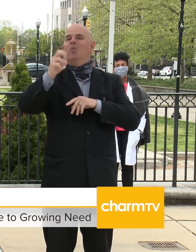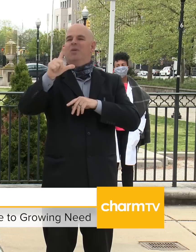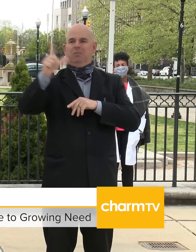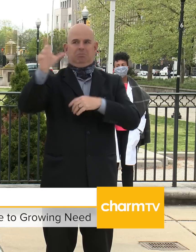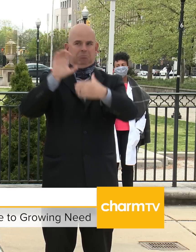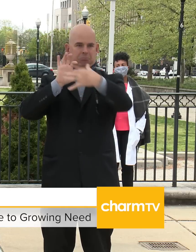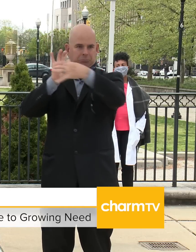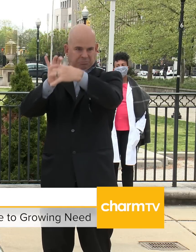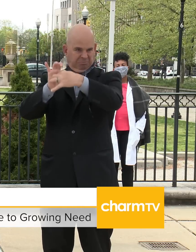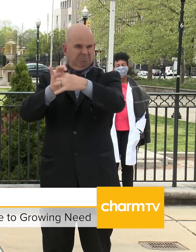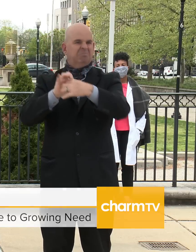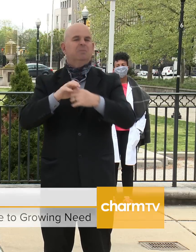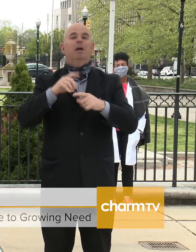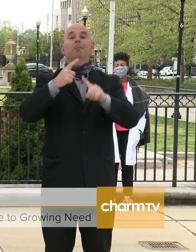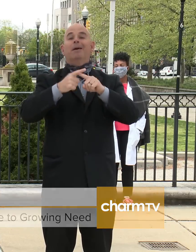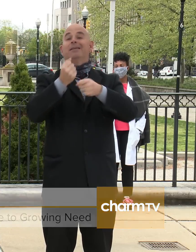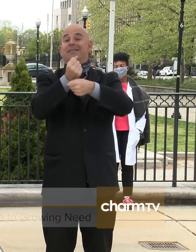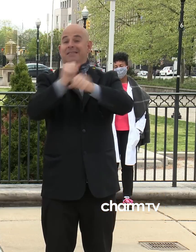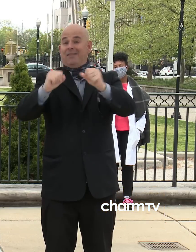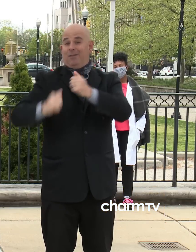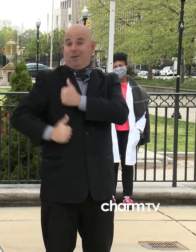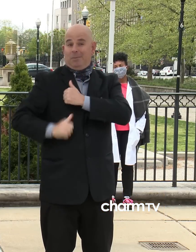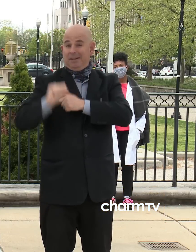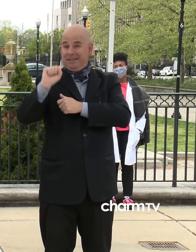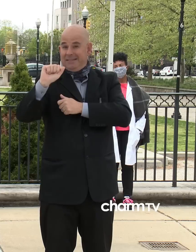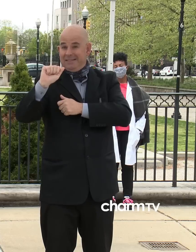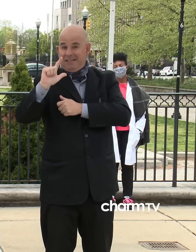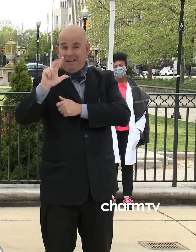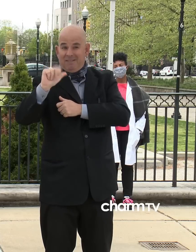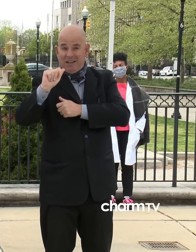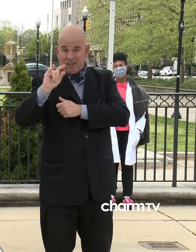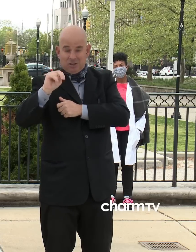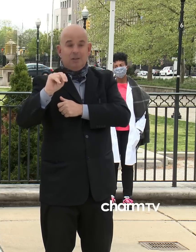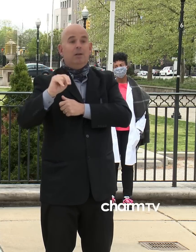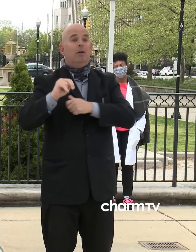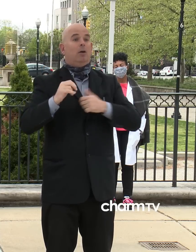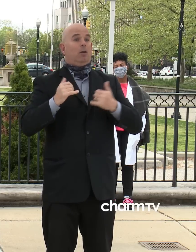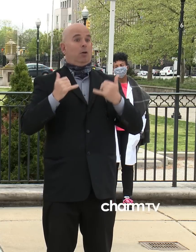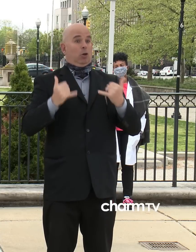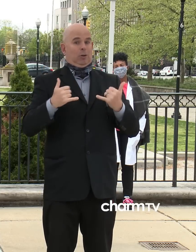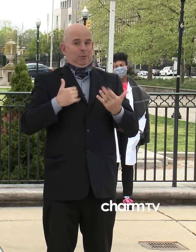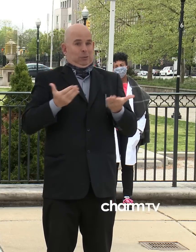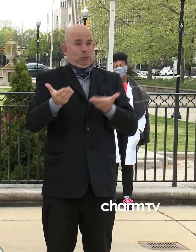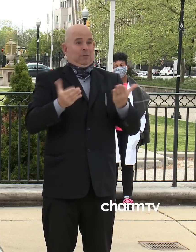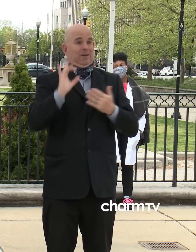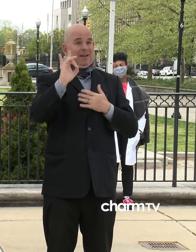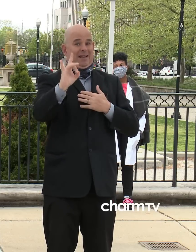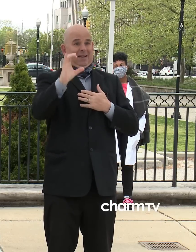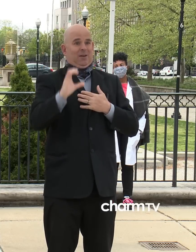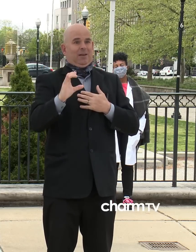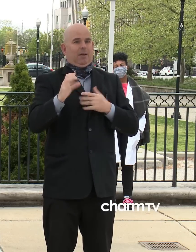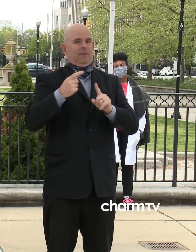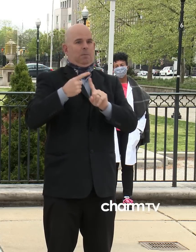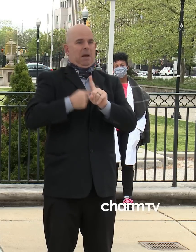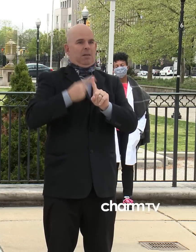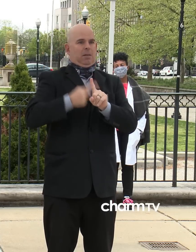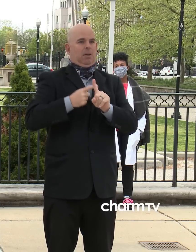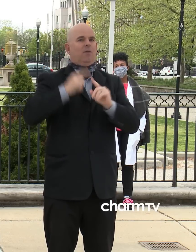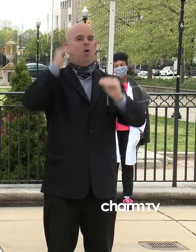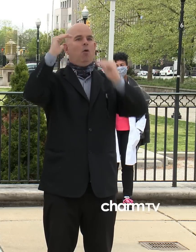about 800 older adult meals per month. The Baltimore City Health Department will grow meal delivery